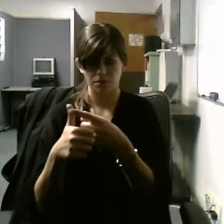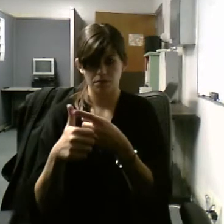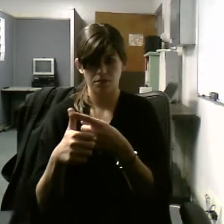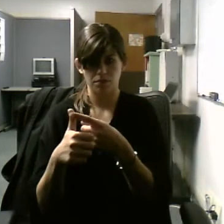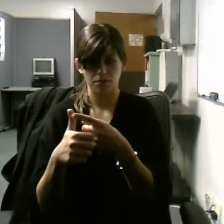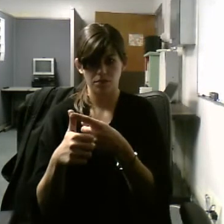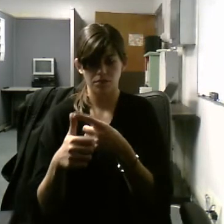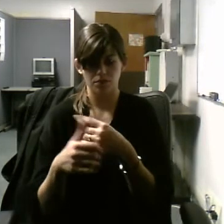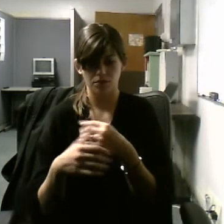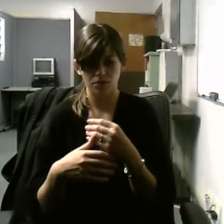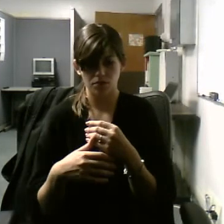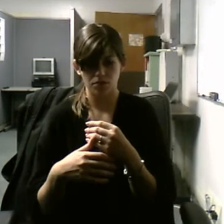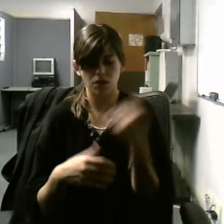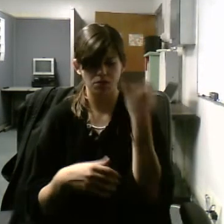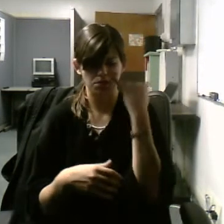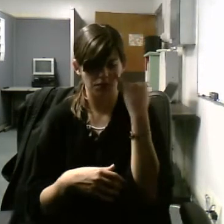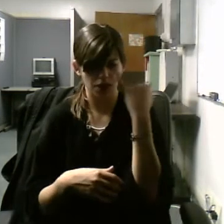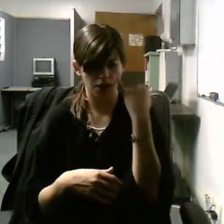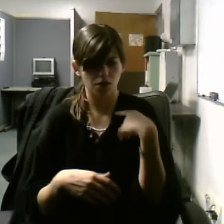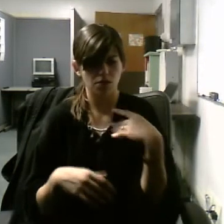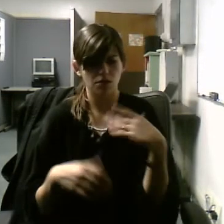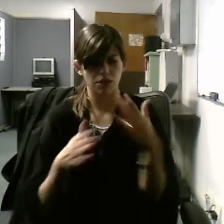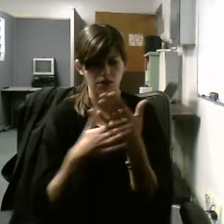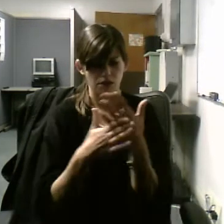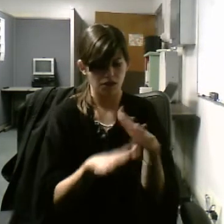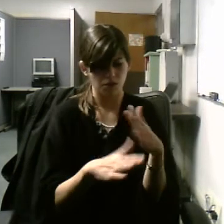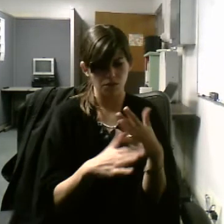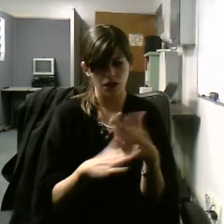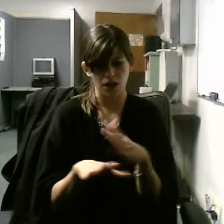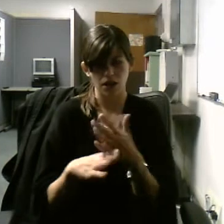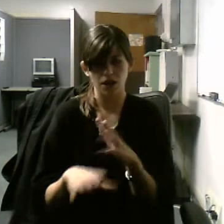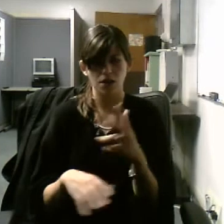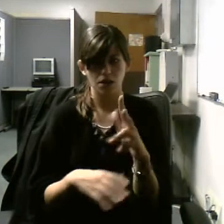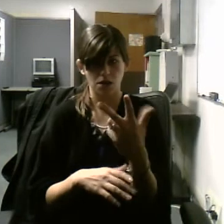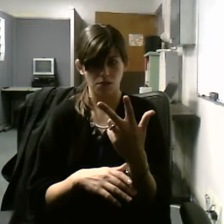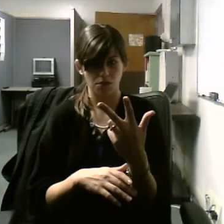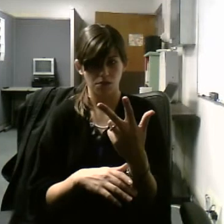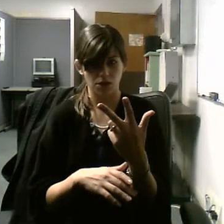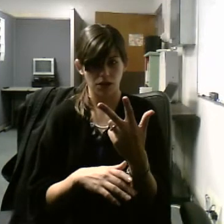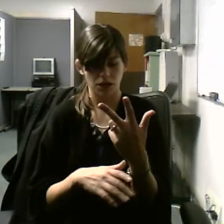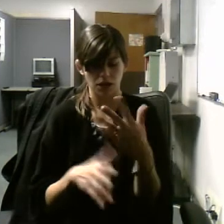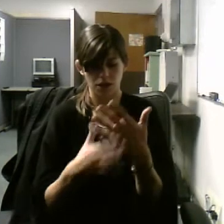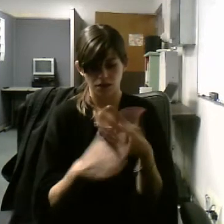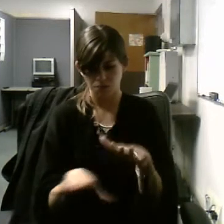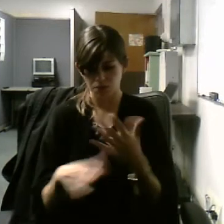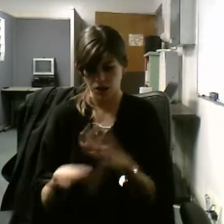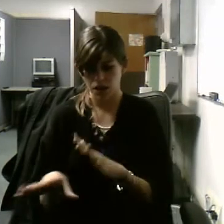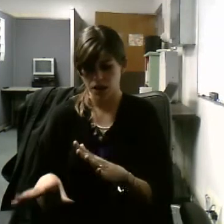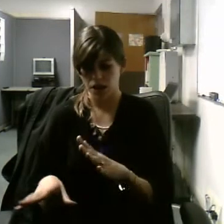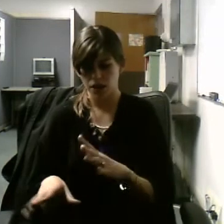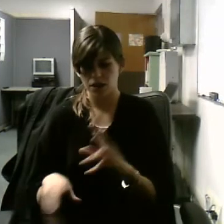If we were to do that, we would divide Earth into 3 different layers: the crust, mantle, and the core.